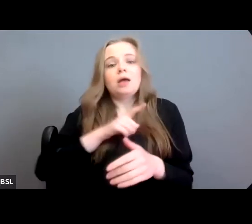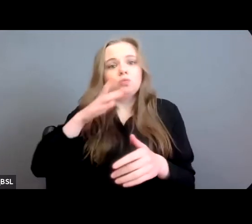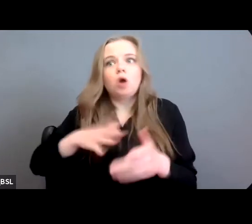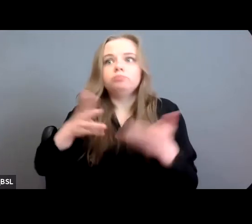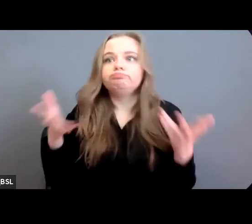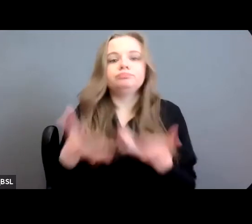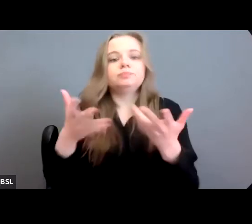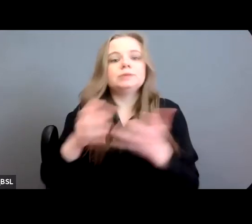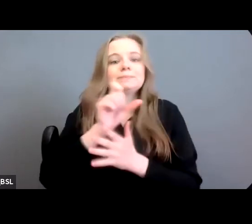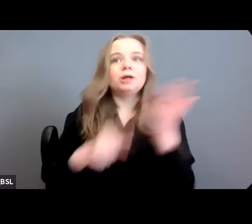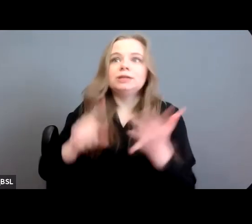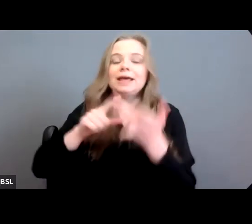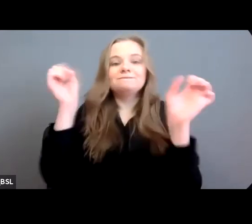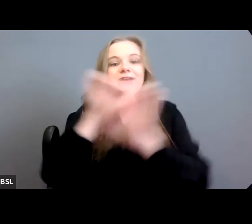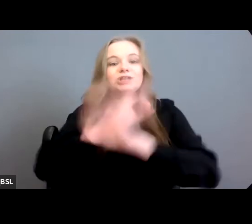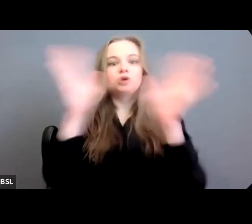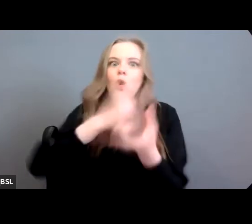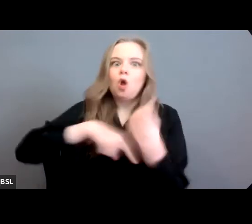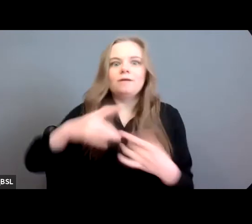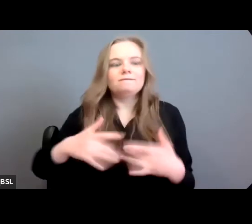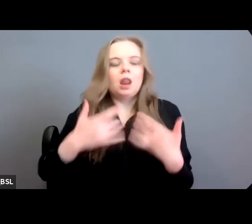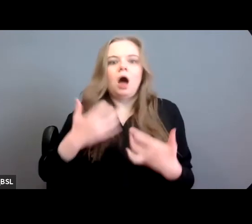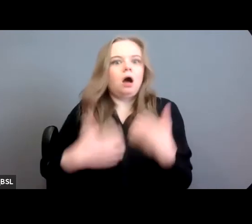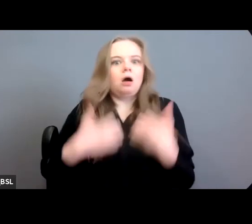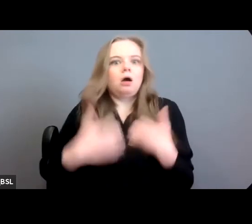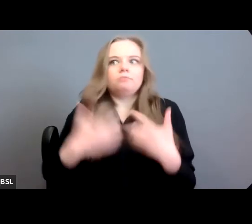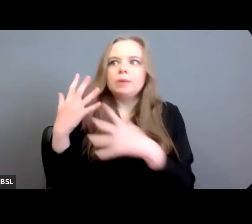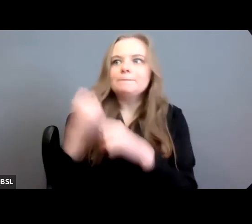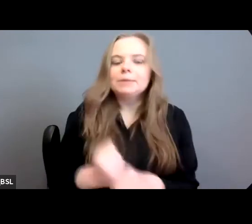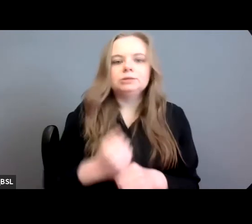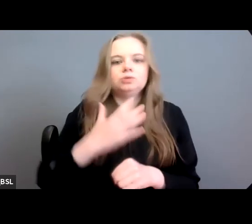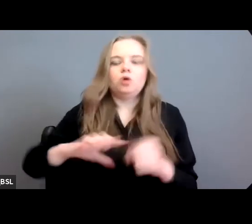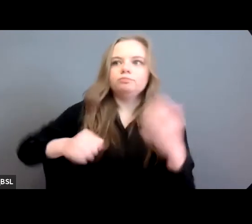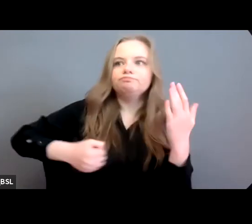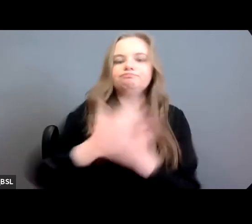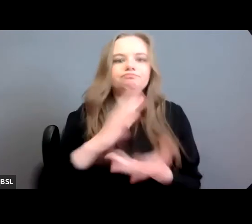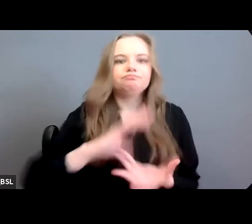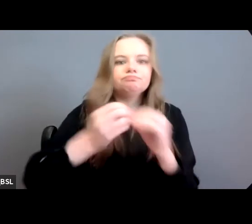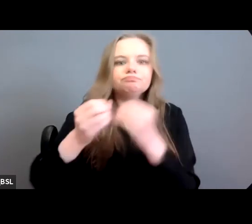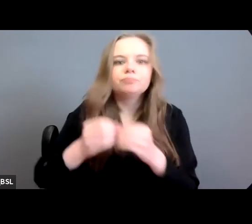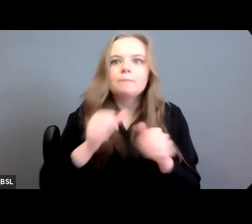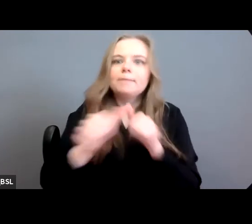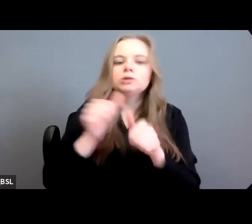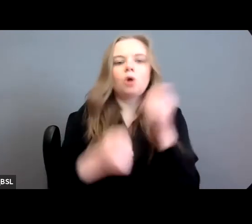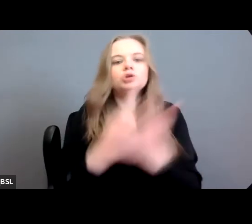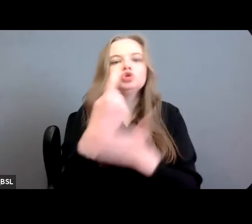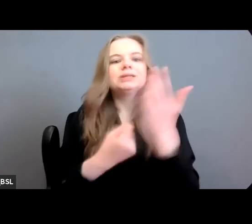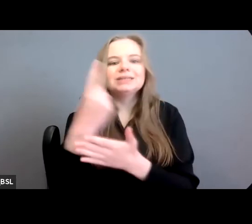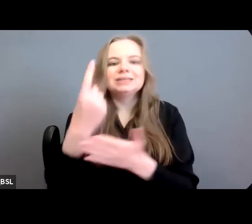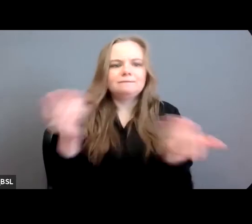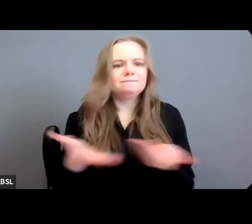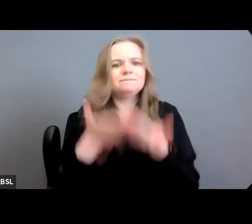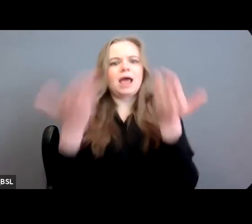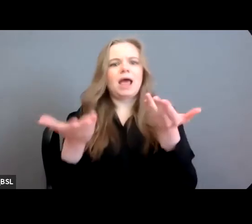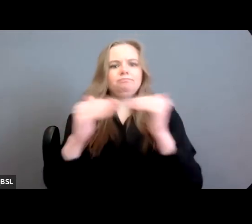fairer world. We're all passionately committed to creating fairer opportunities for disabled